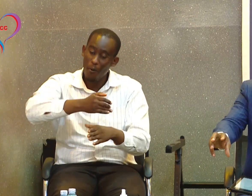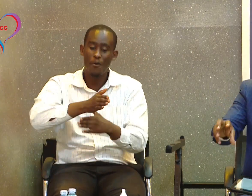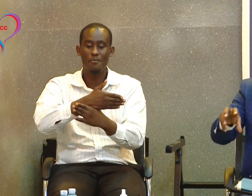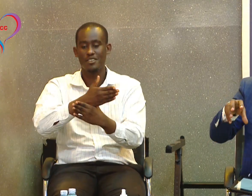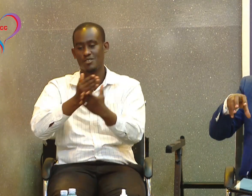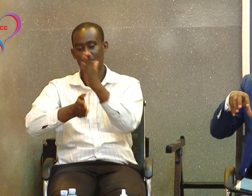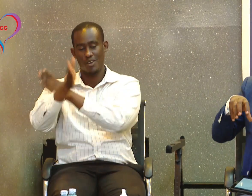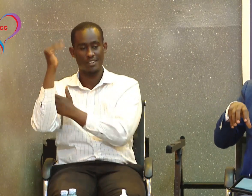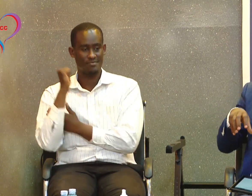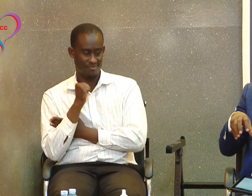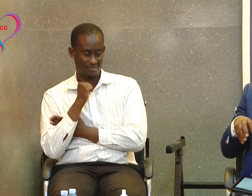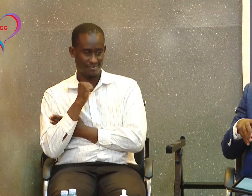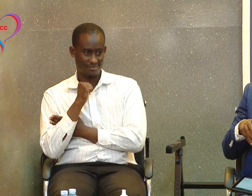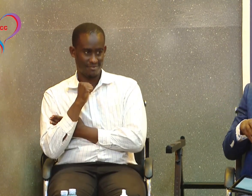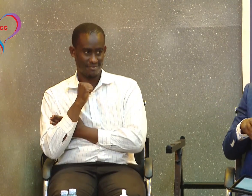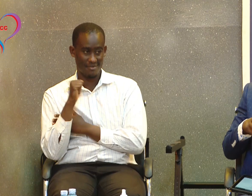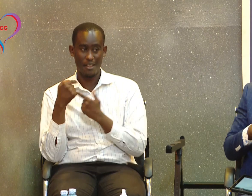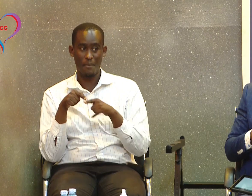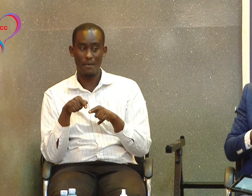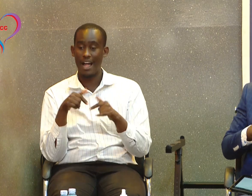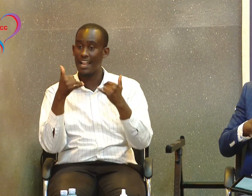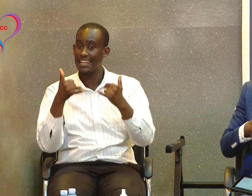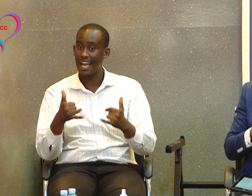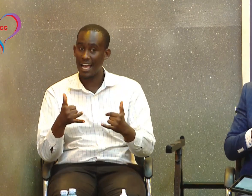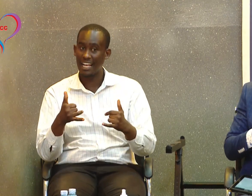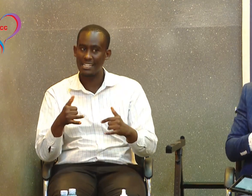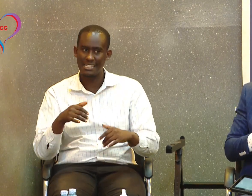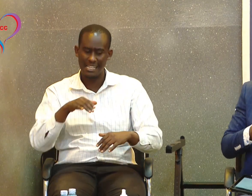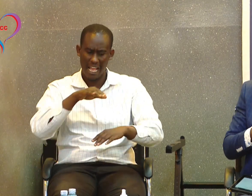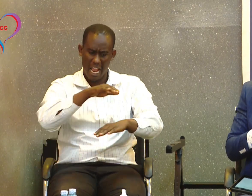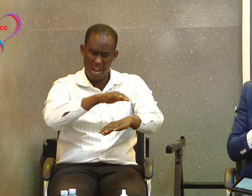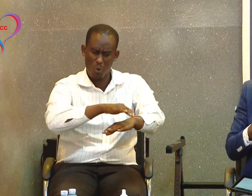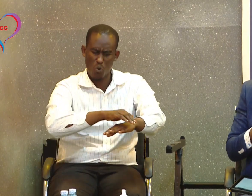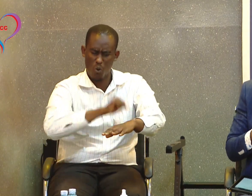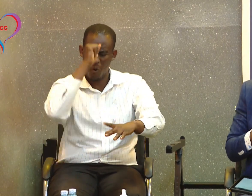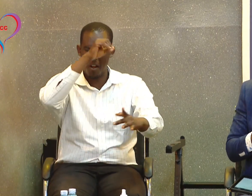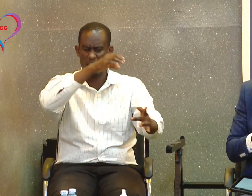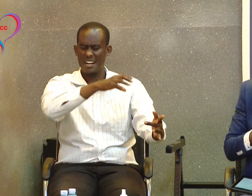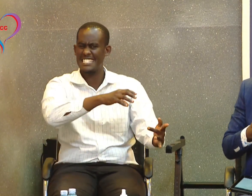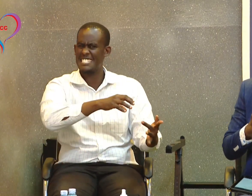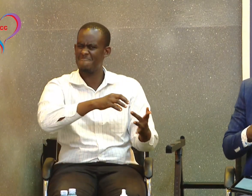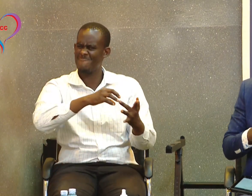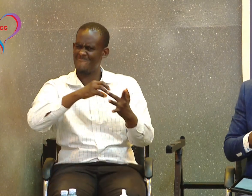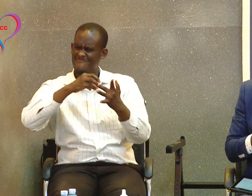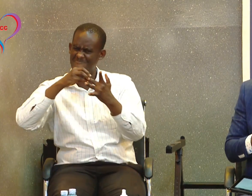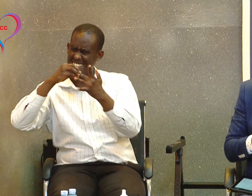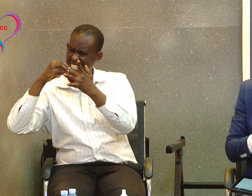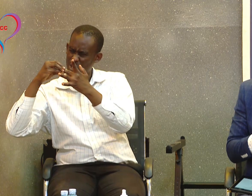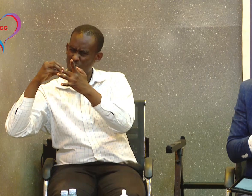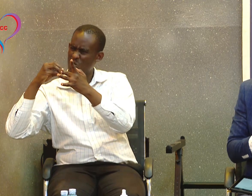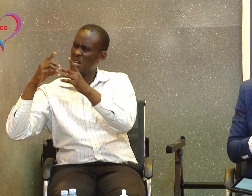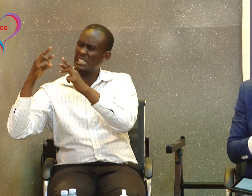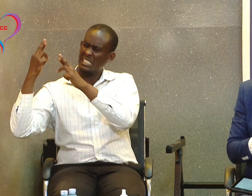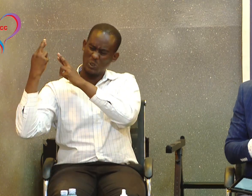called for a distinct occupation or a distinct space to occupy certain space, to do a duty in